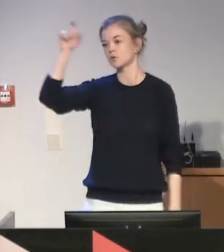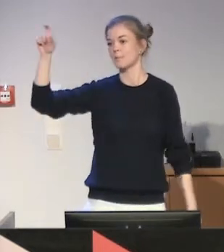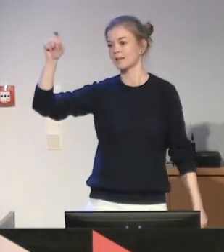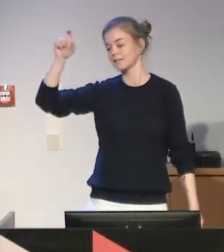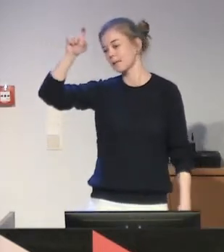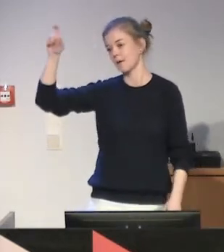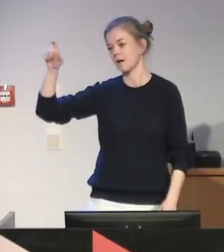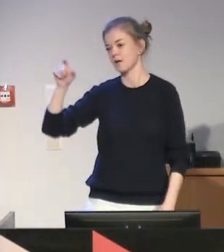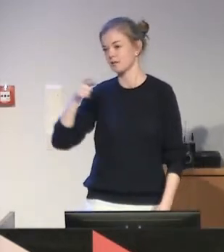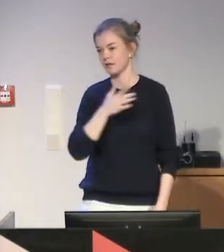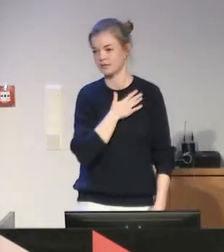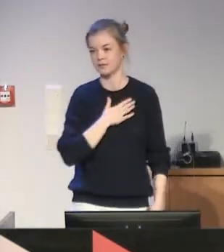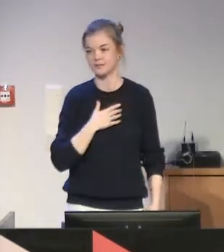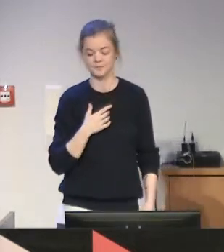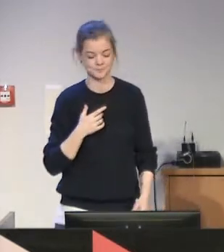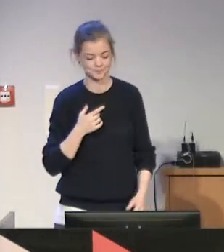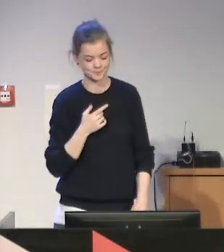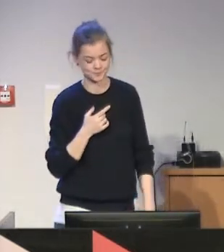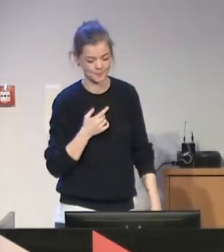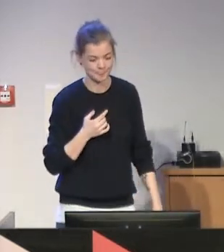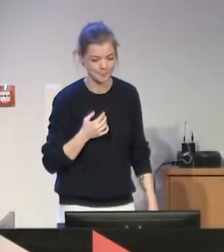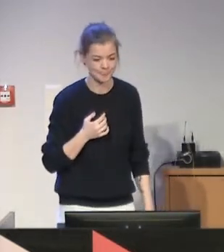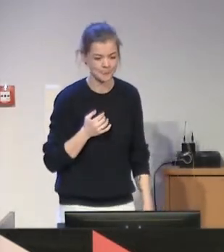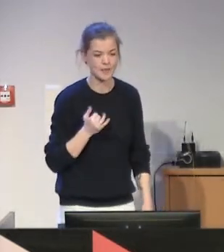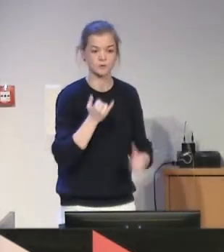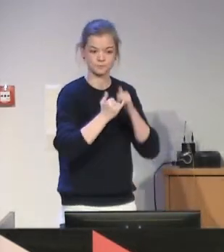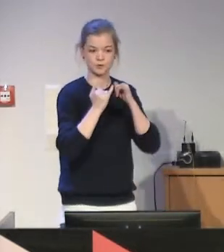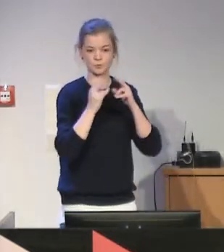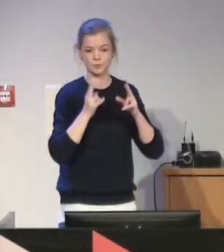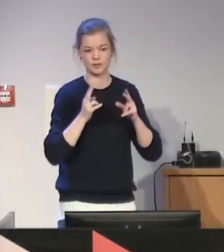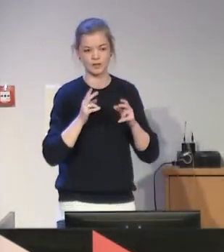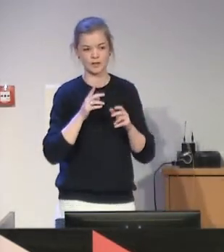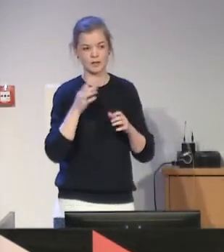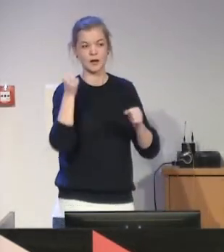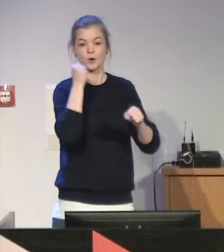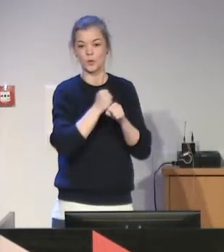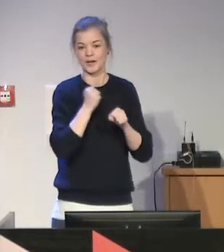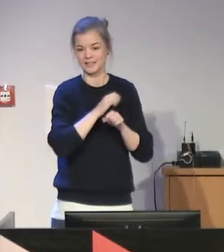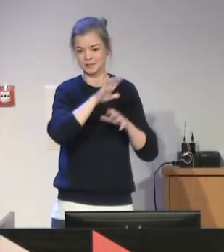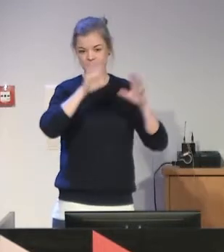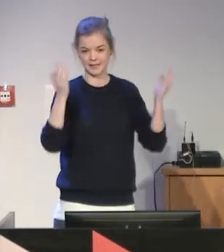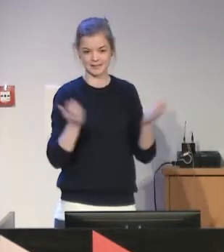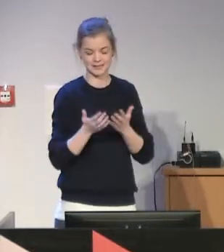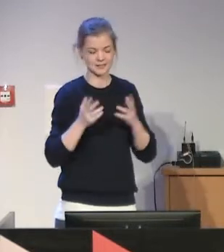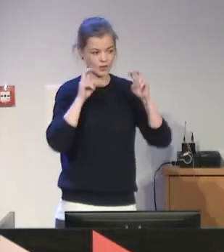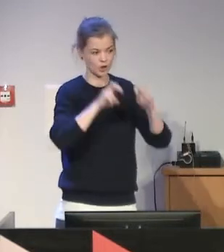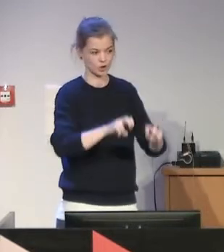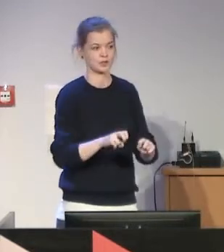Different themes. It's based on different themes. This model.